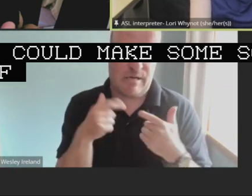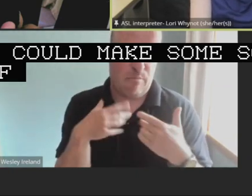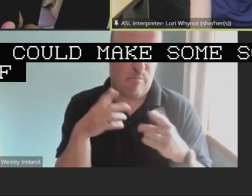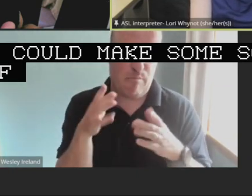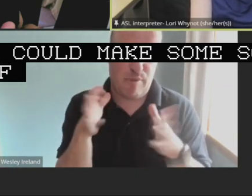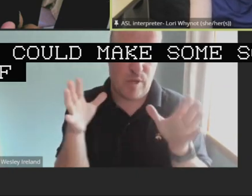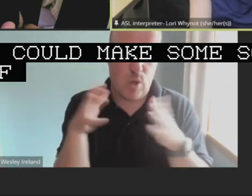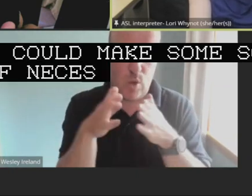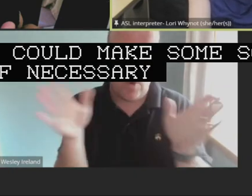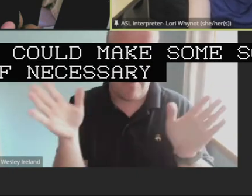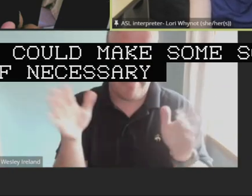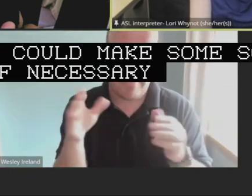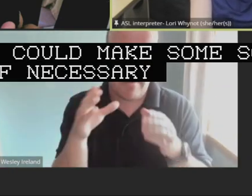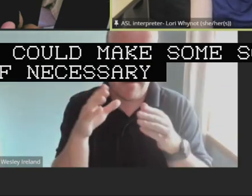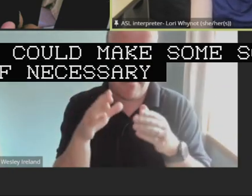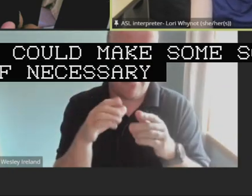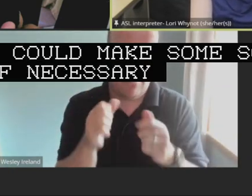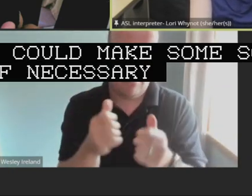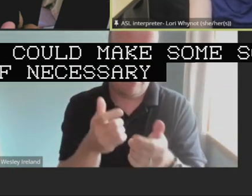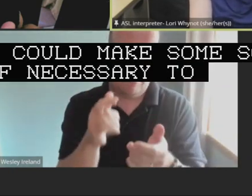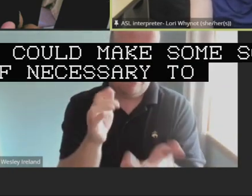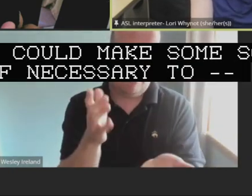that's another way that we could probably do this.